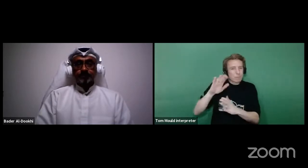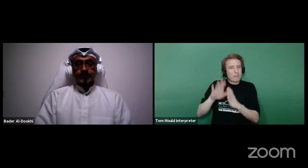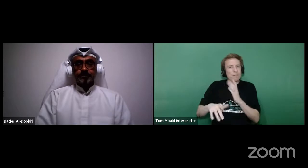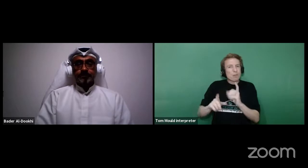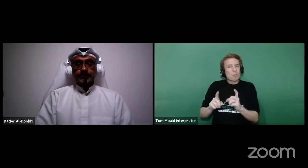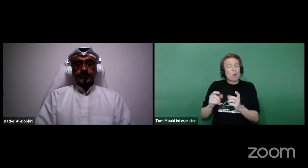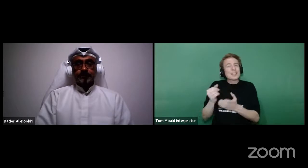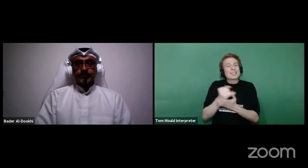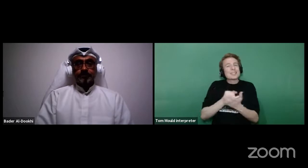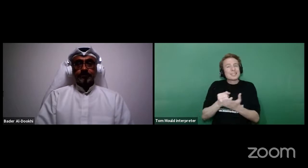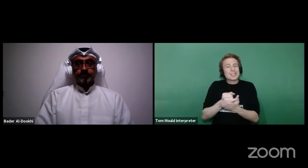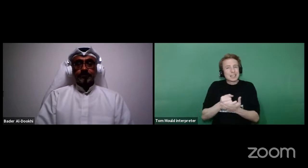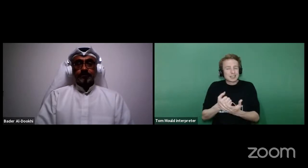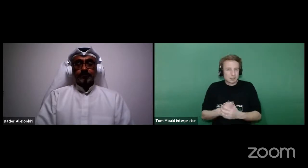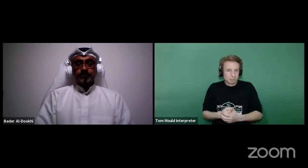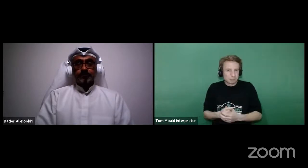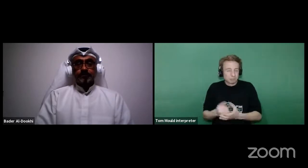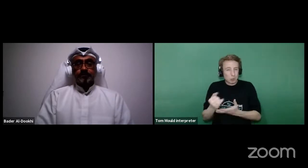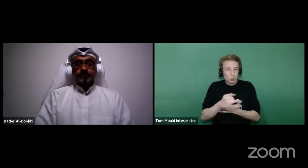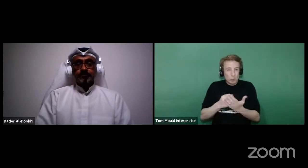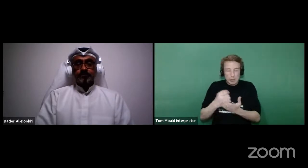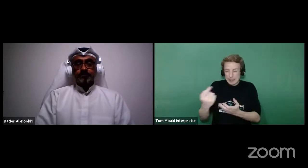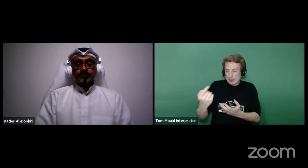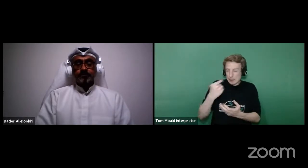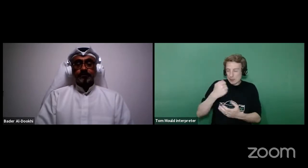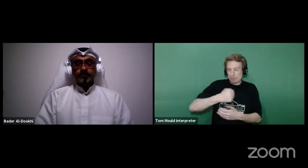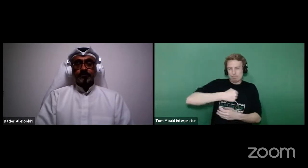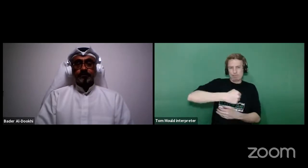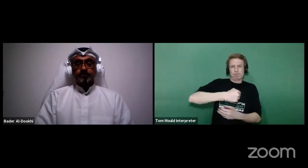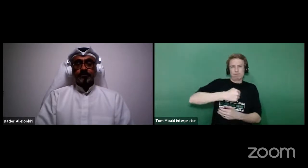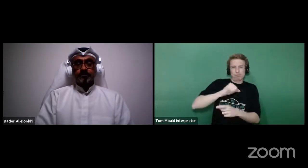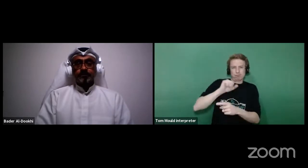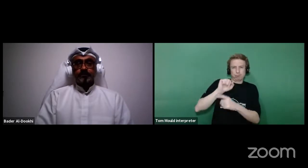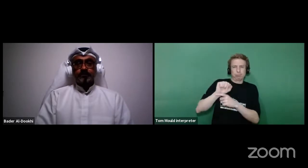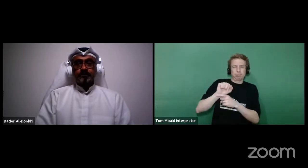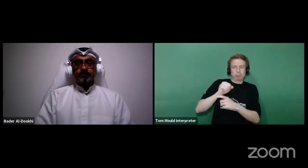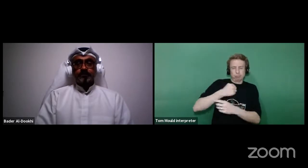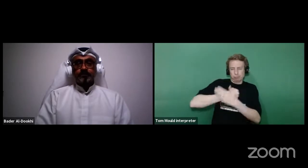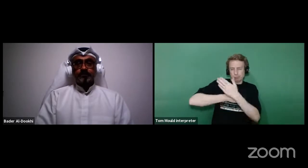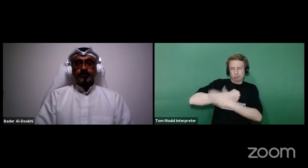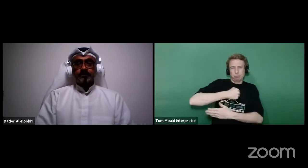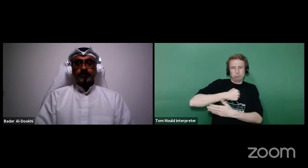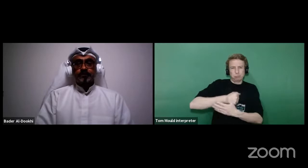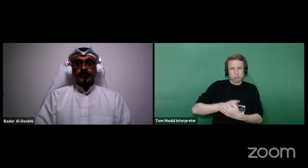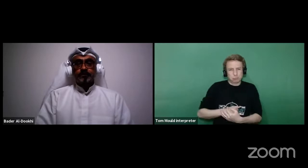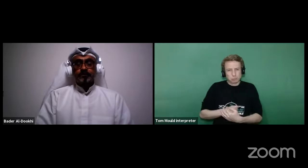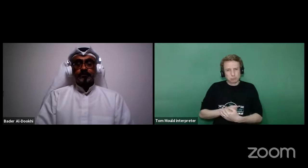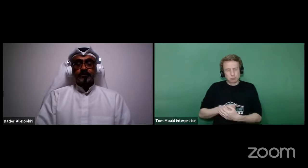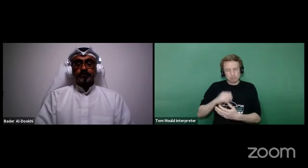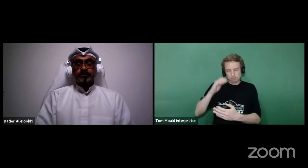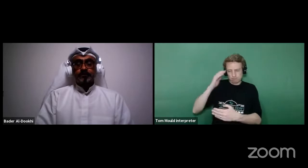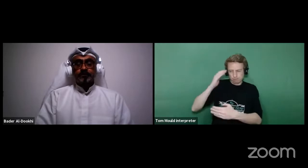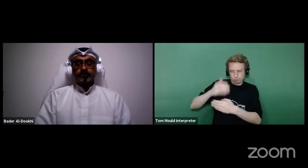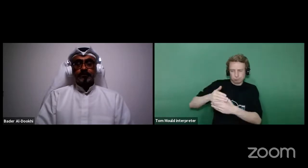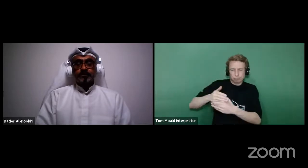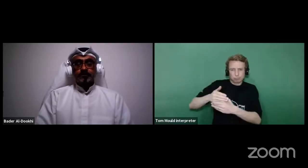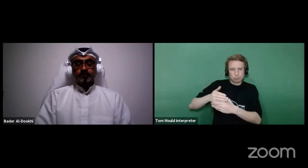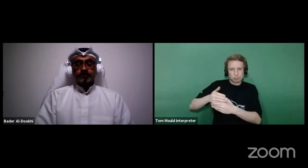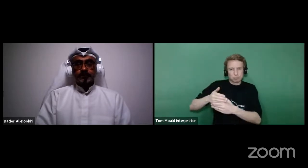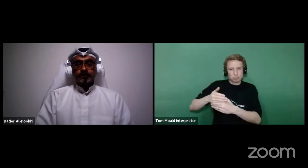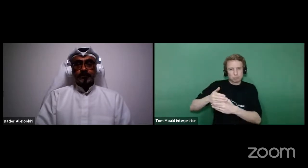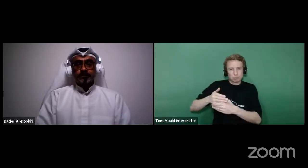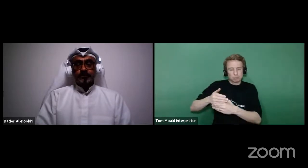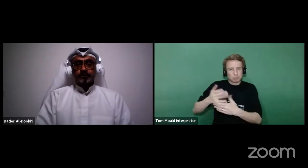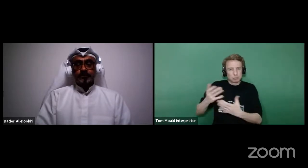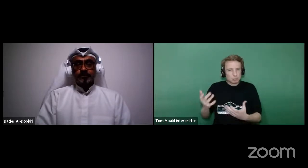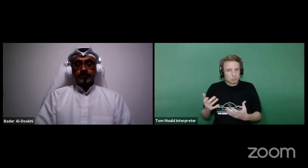sin, so that the individual, they won't look at that which is impermissible, or they will not use their hand to